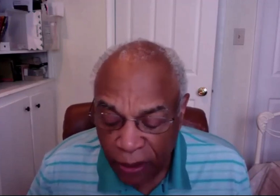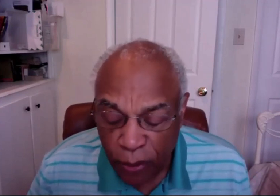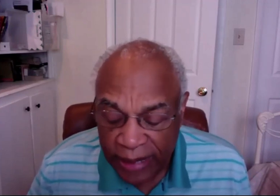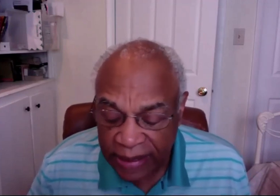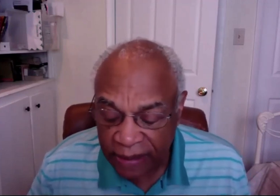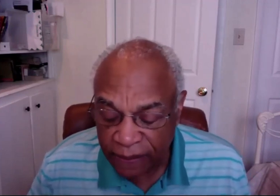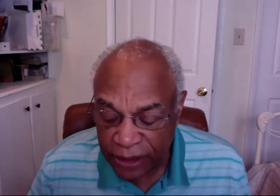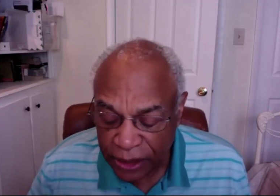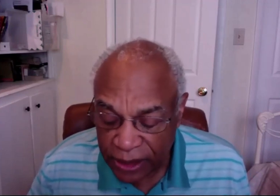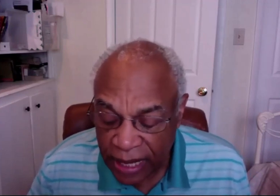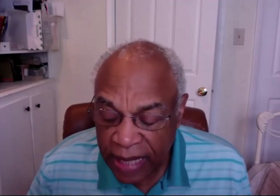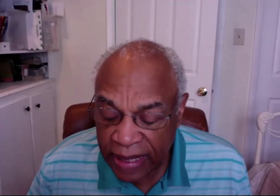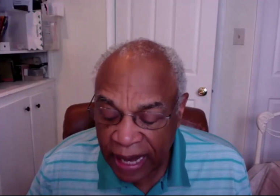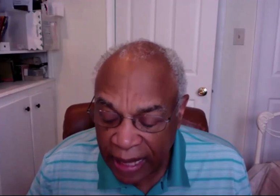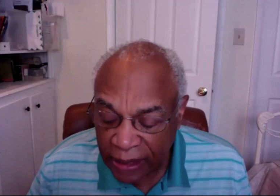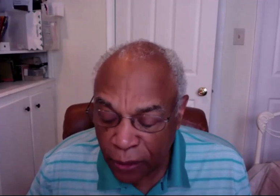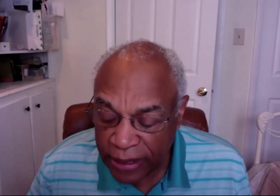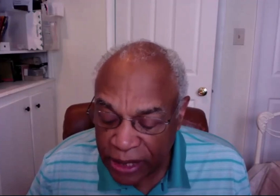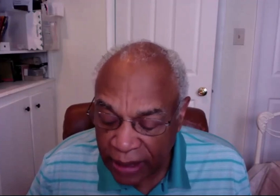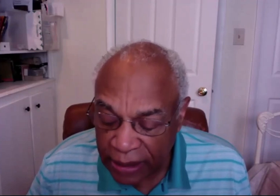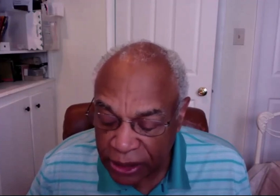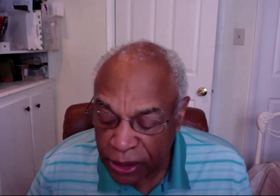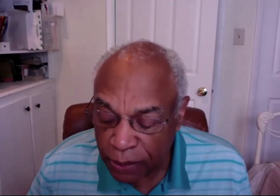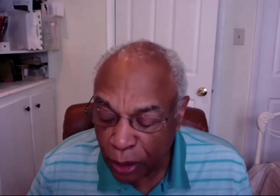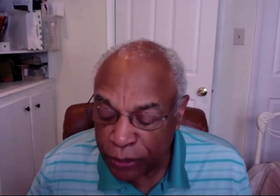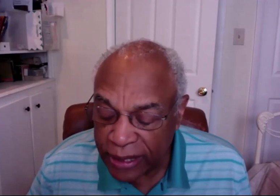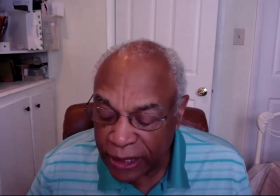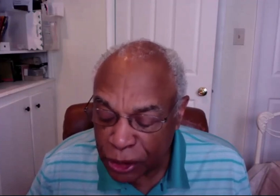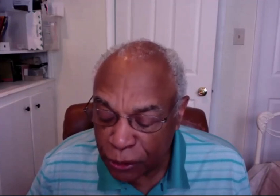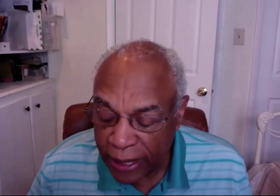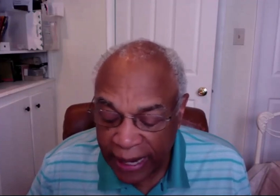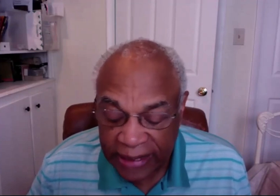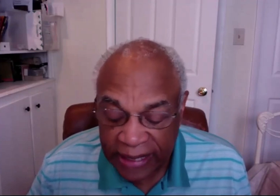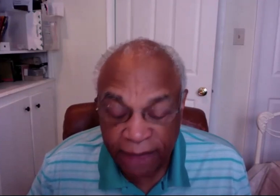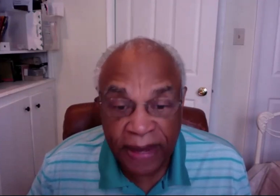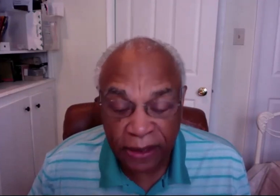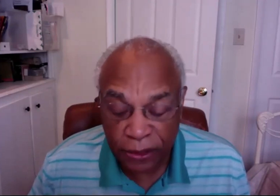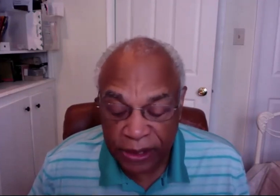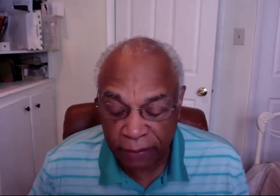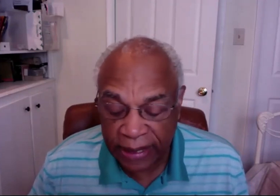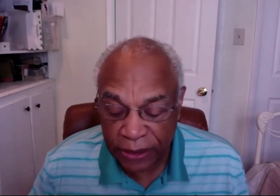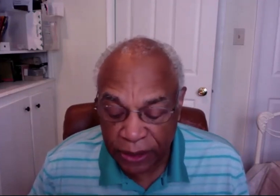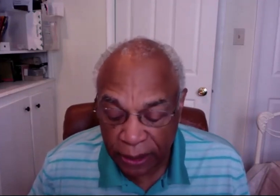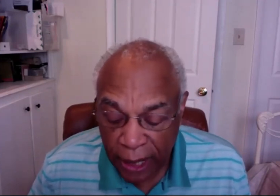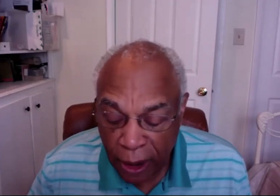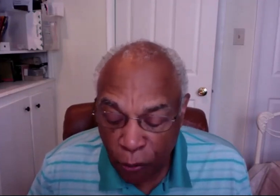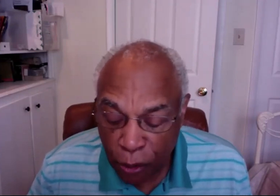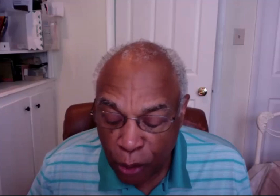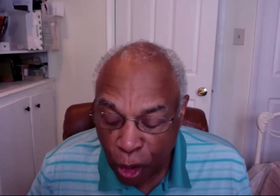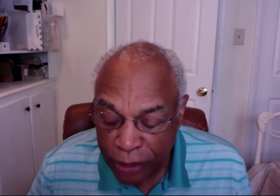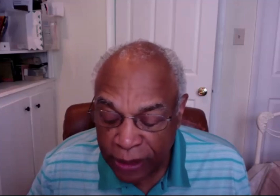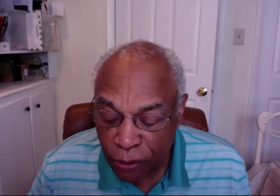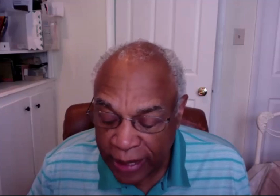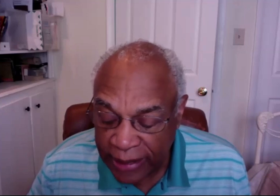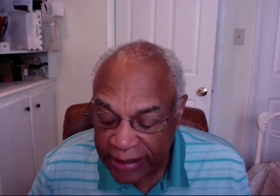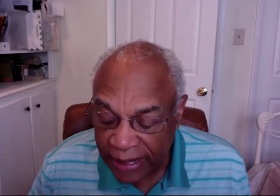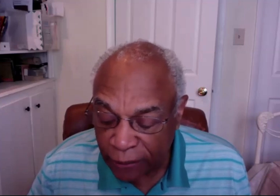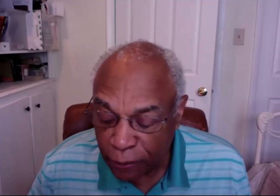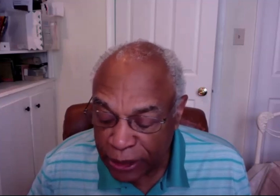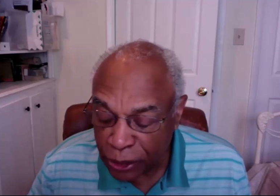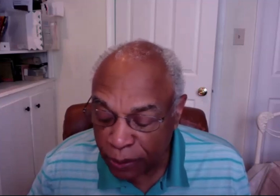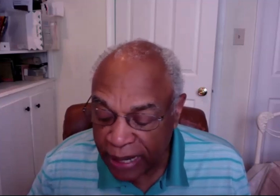black and white televisions the ongoing challenges to both de jure and de facto segregation were more than ready